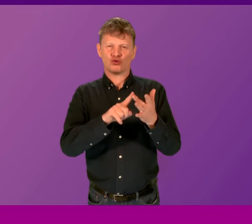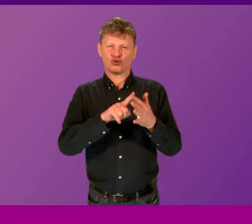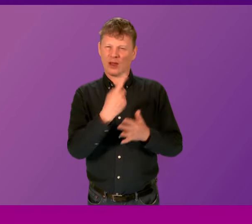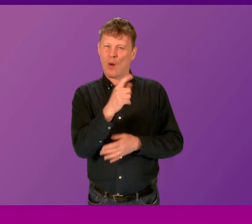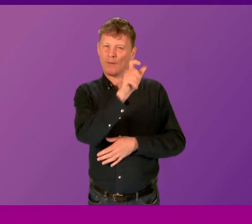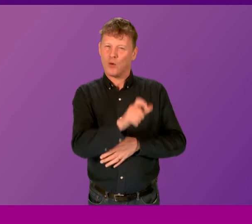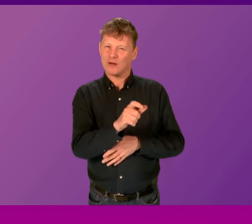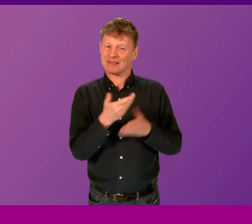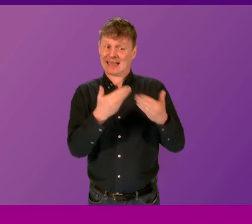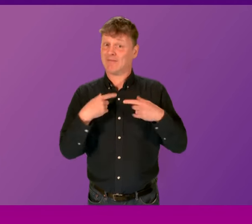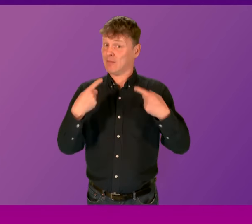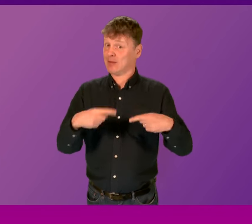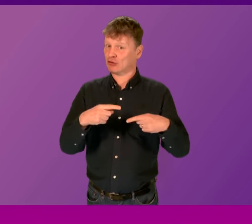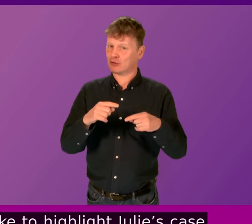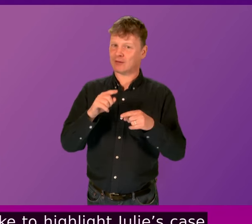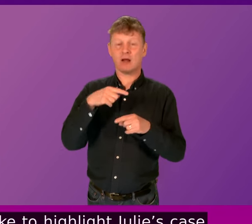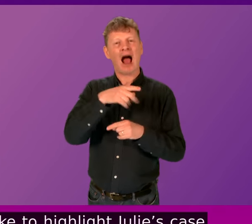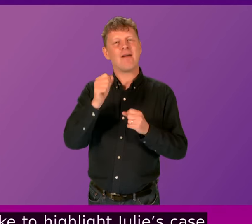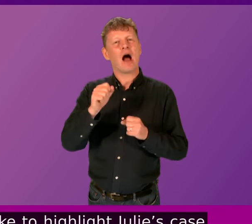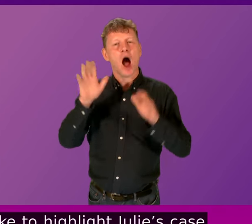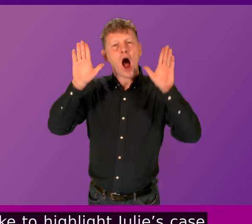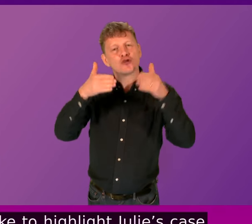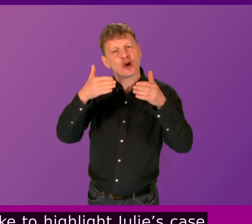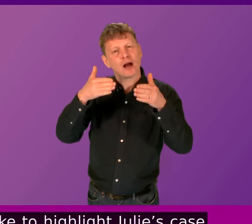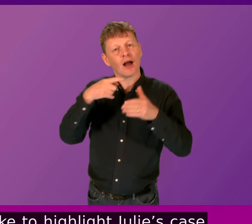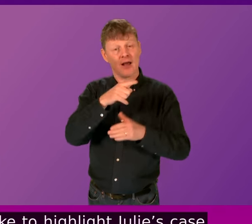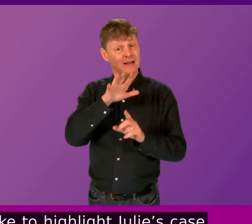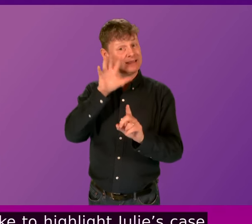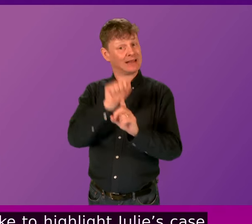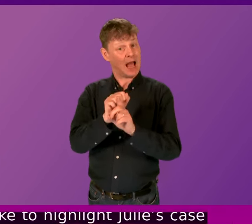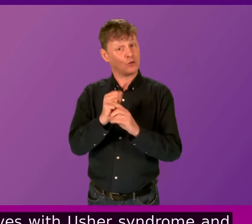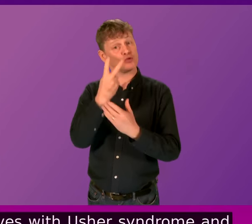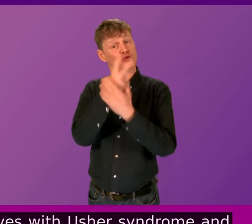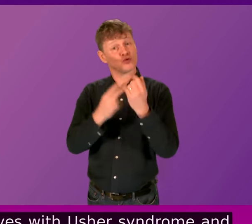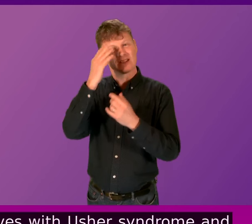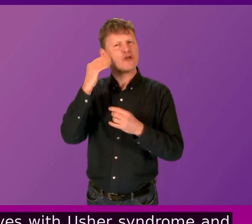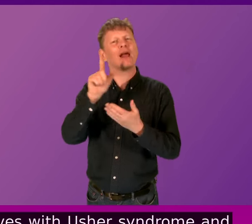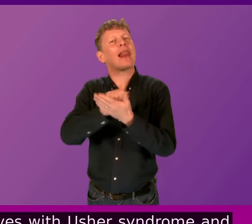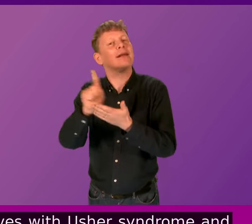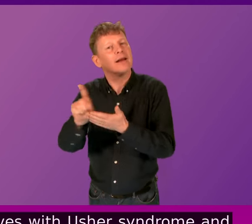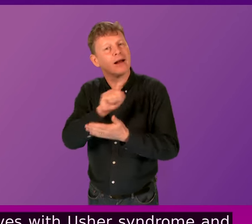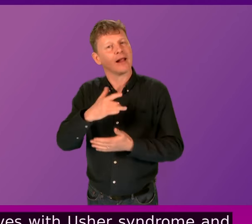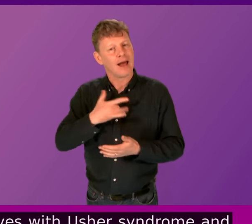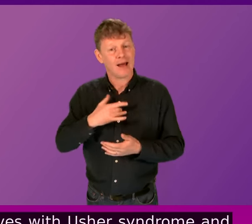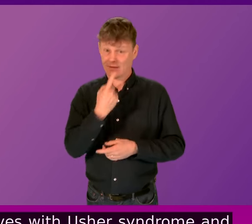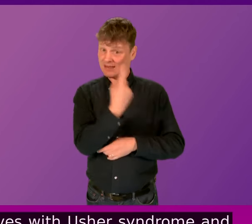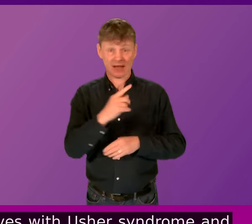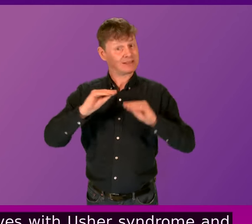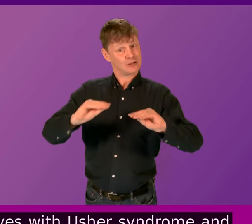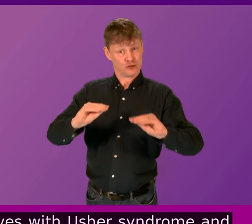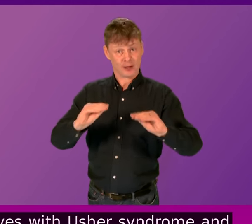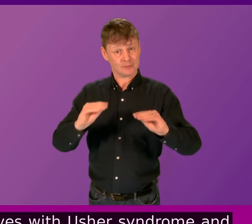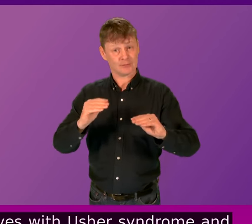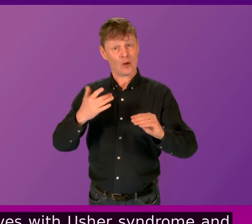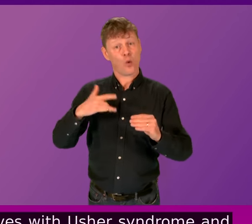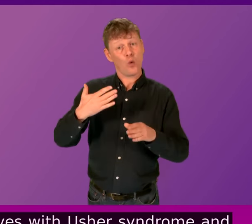permission. Julie lives with Usher syndrome and was diagnosed as dual sensory impaired later in life. She's a teacher working and living in